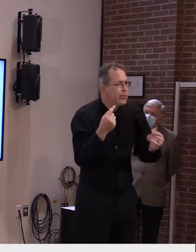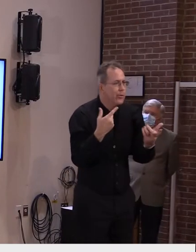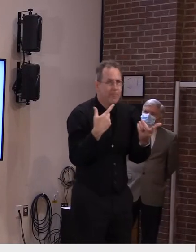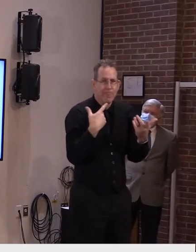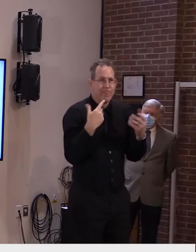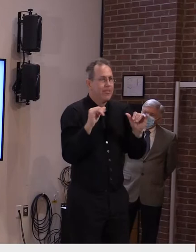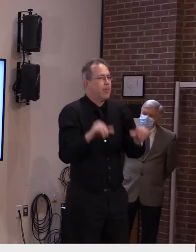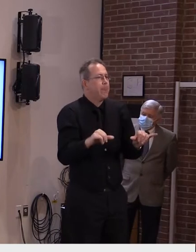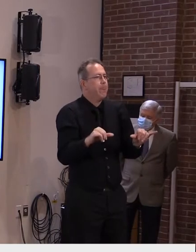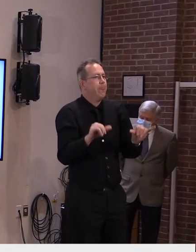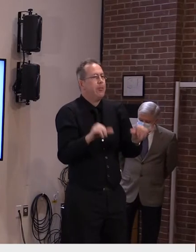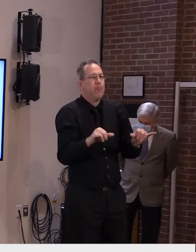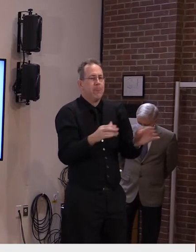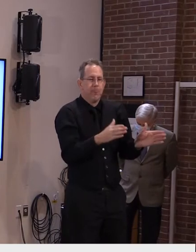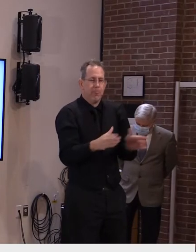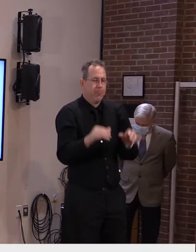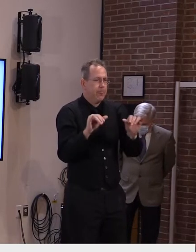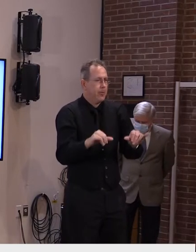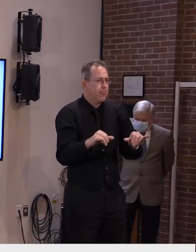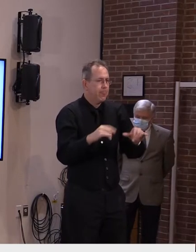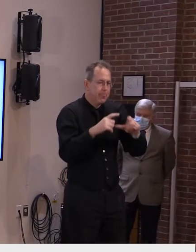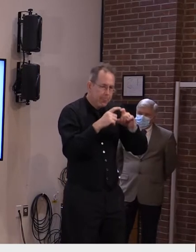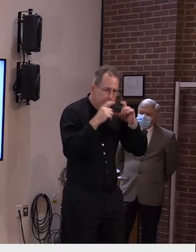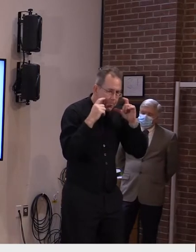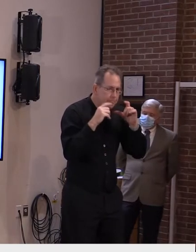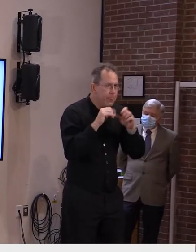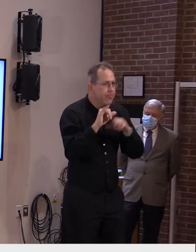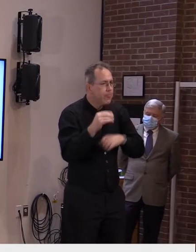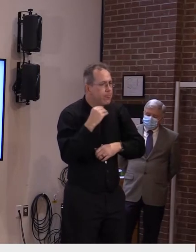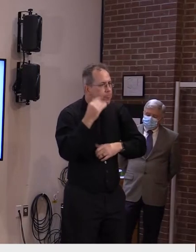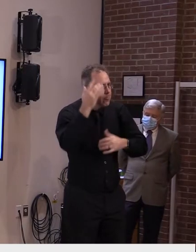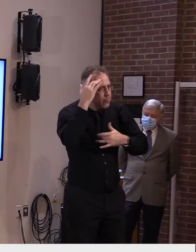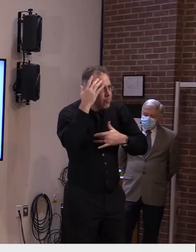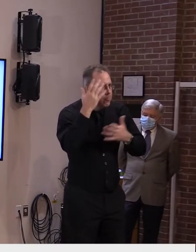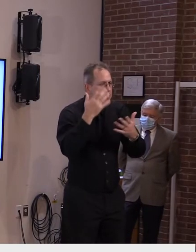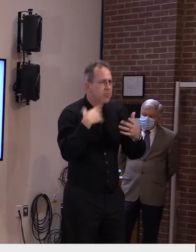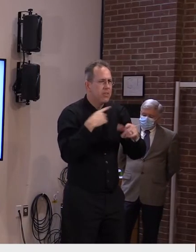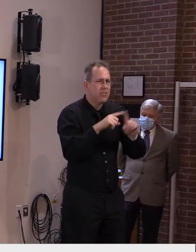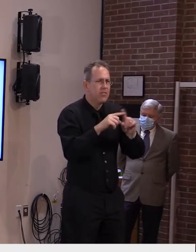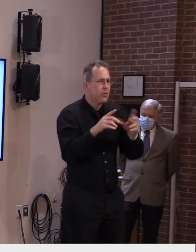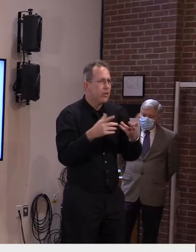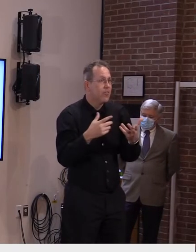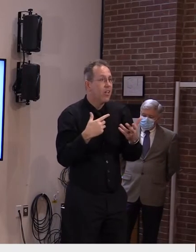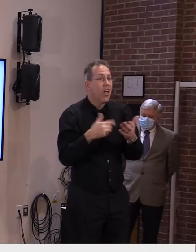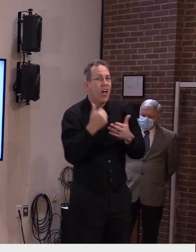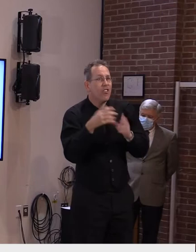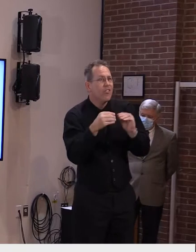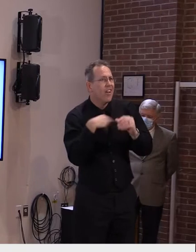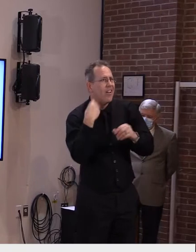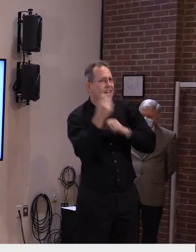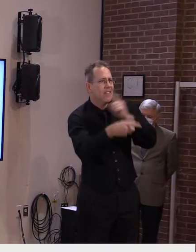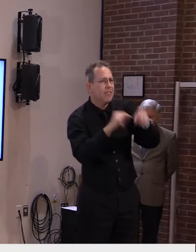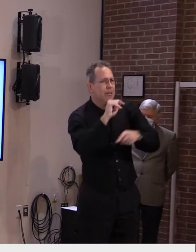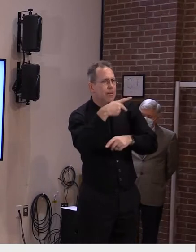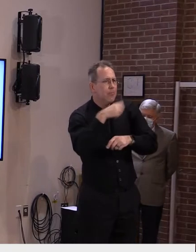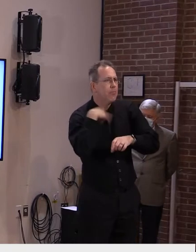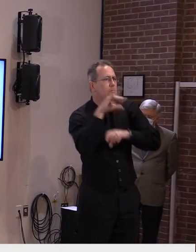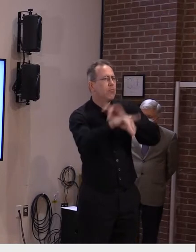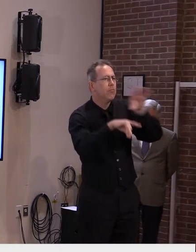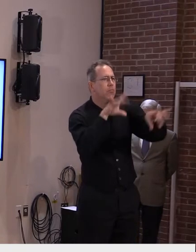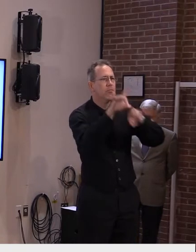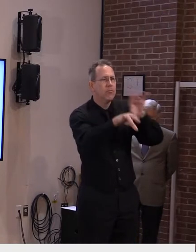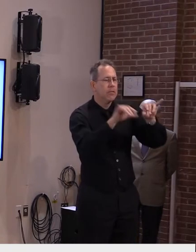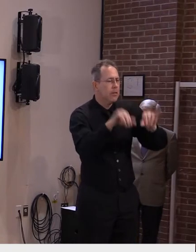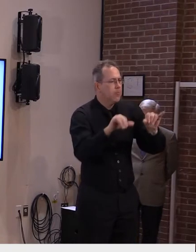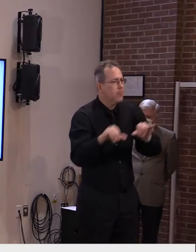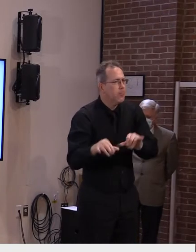pandemic management. And it's really, next things would be on the level of